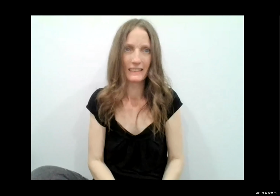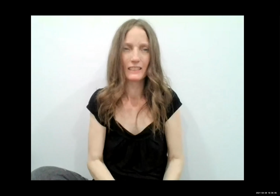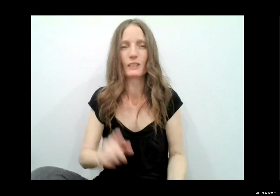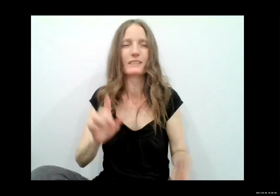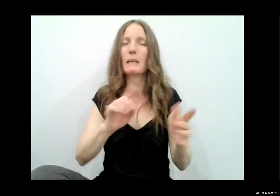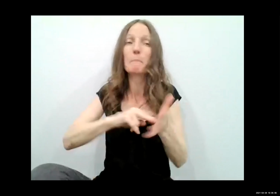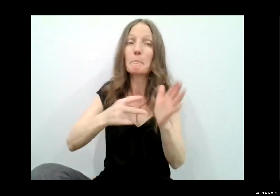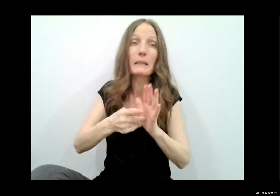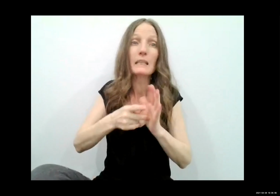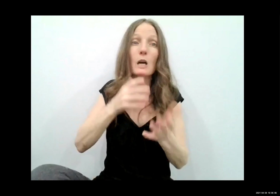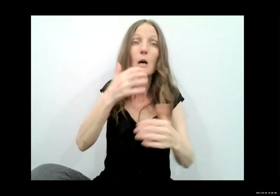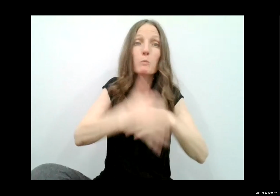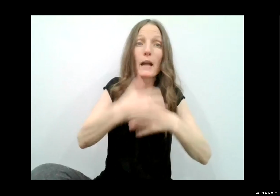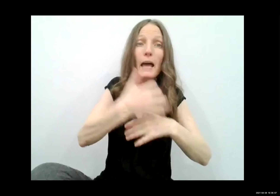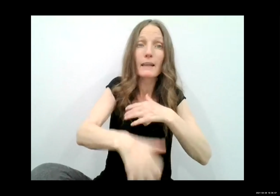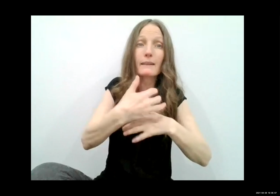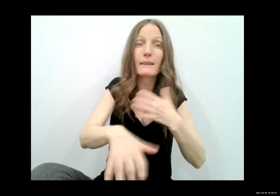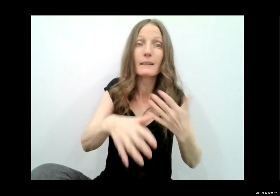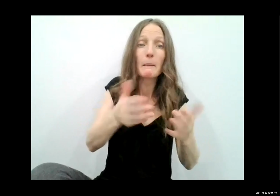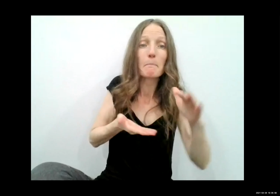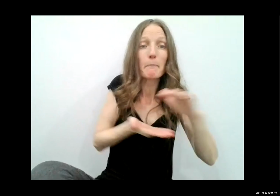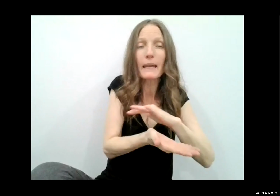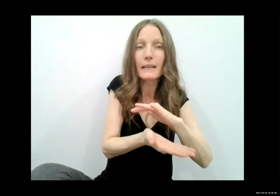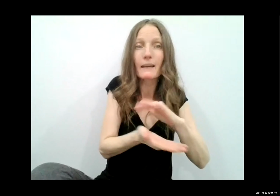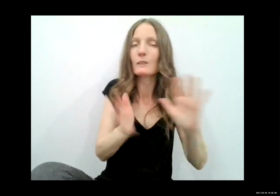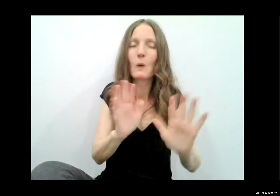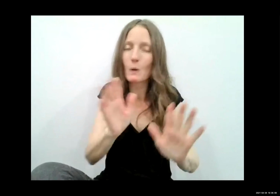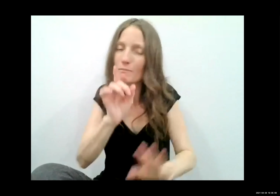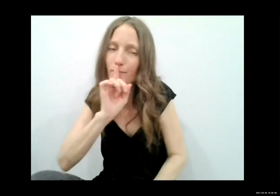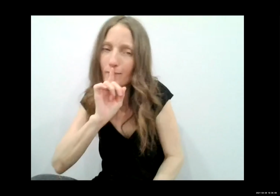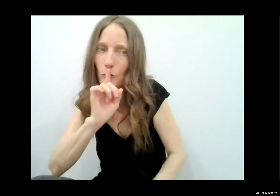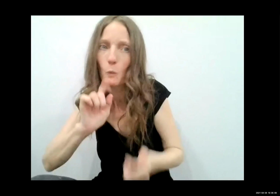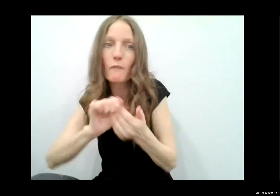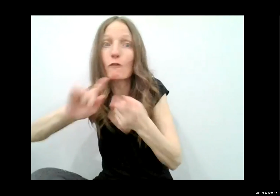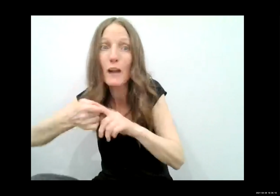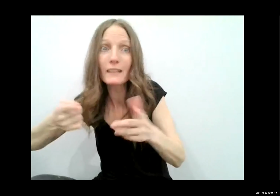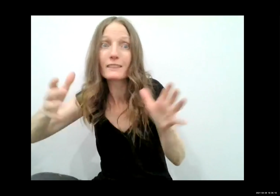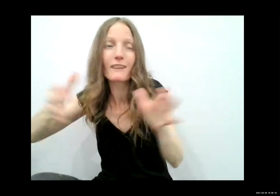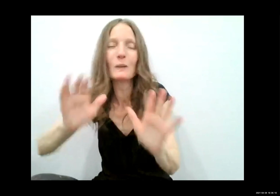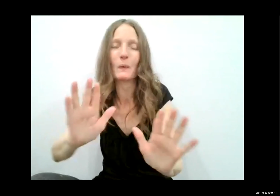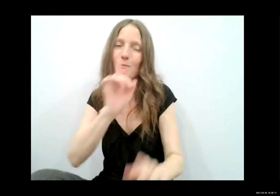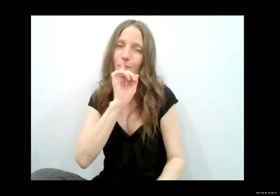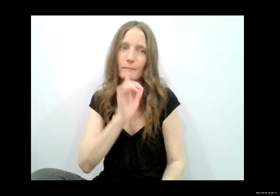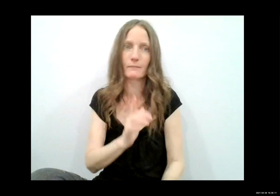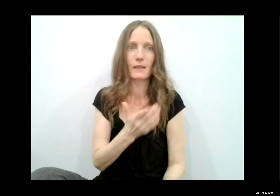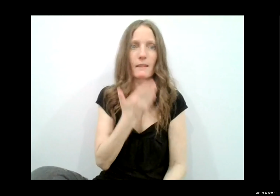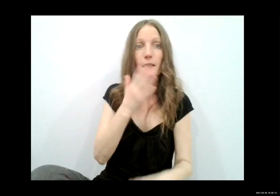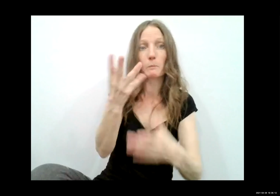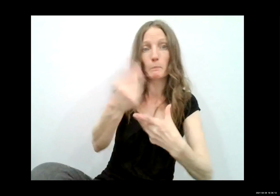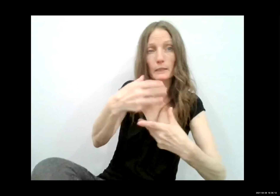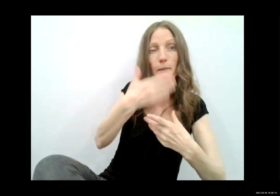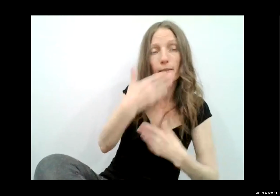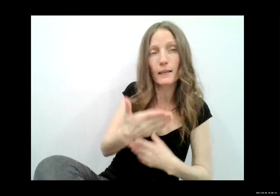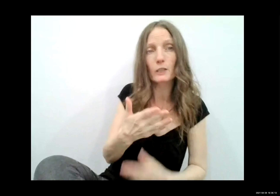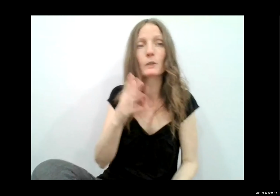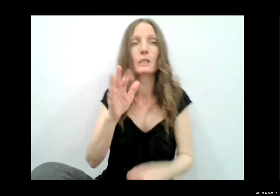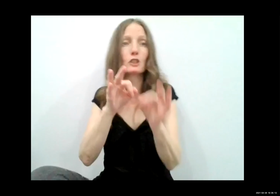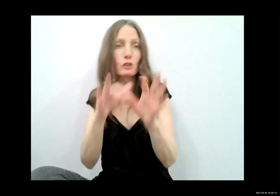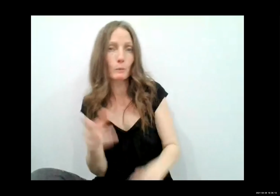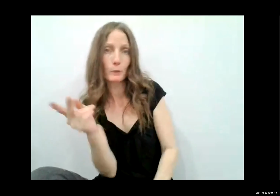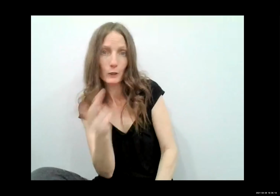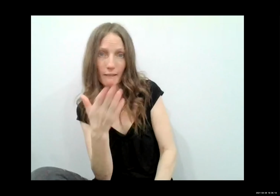friends. Yeah, exactly. So thanks to the participants. Thank you to Karen and Jessica, our